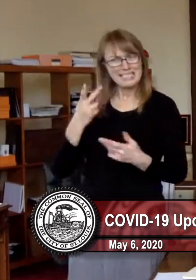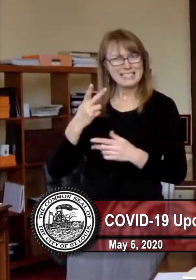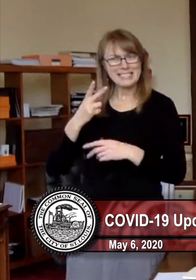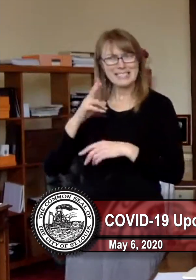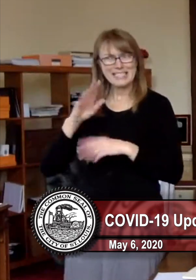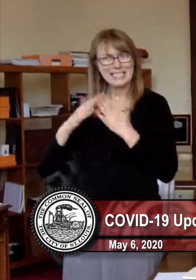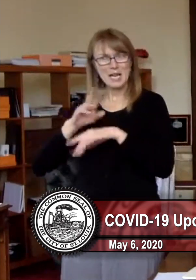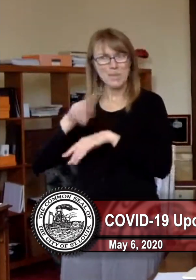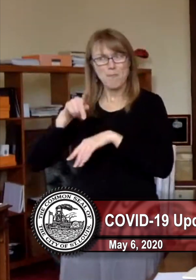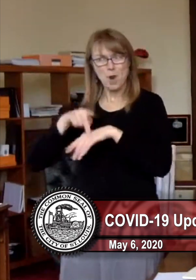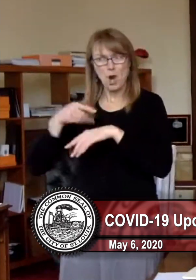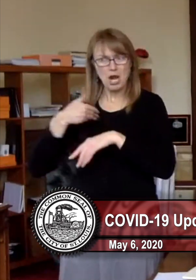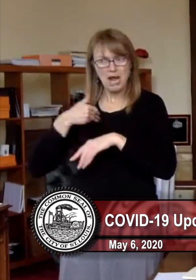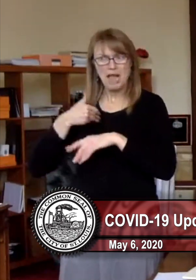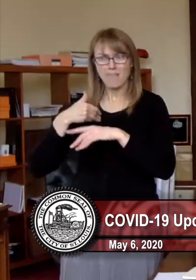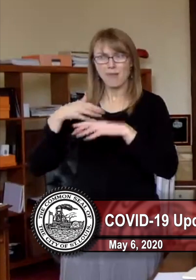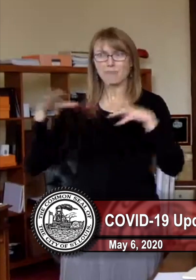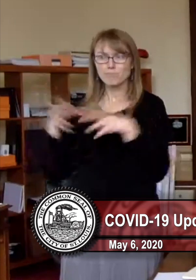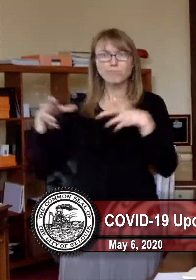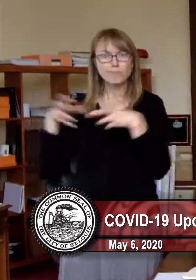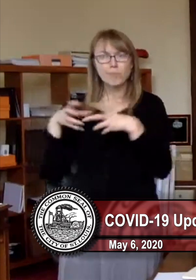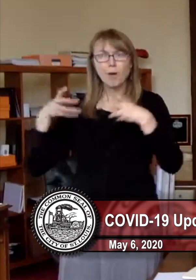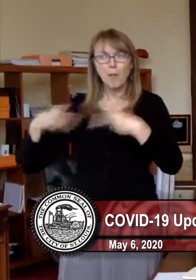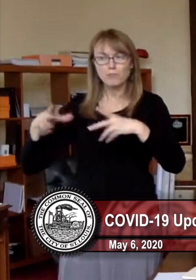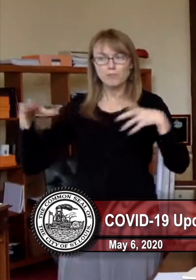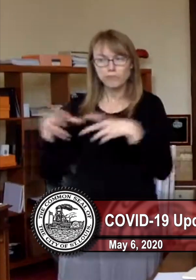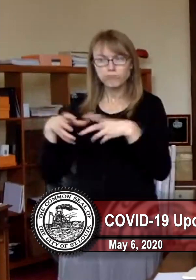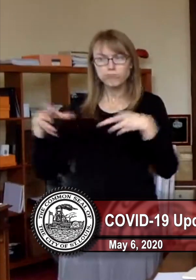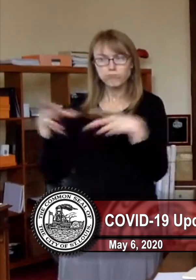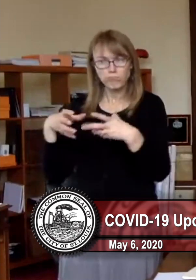Yes, it is, and they do.